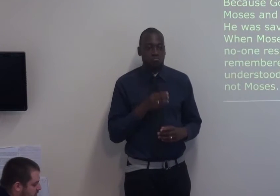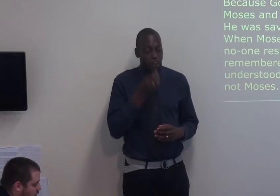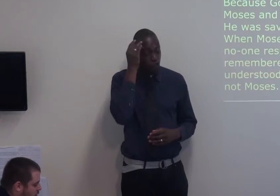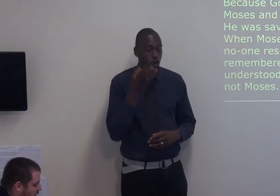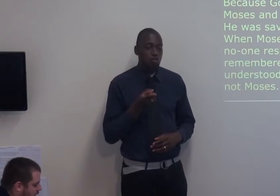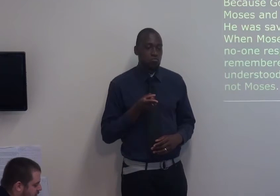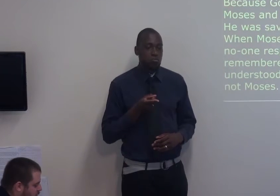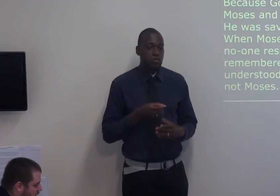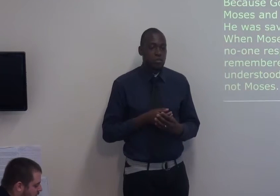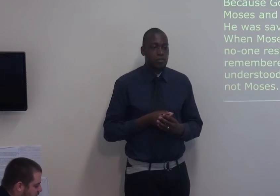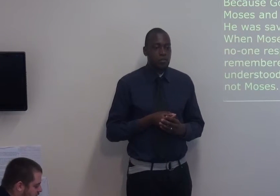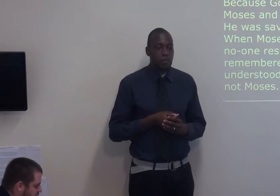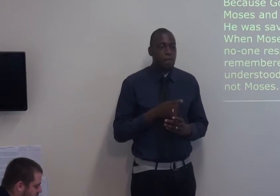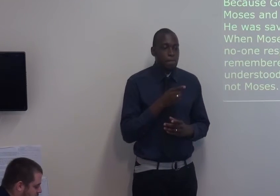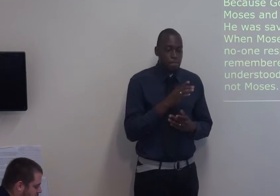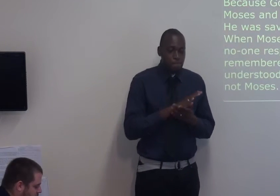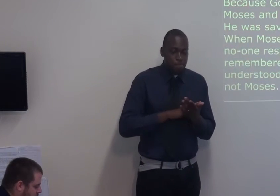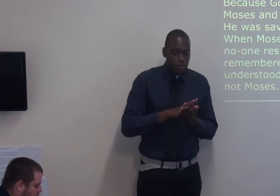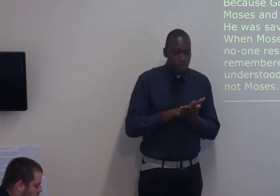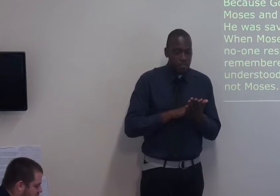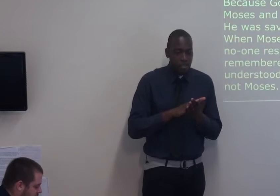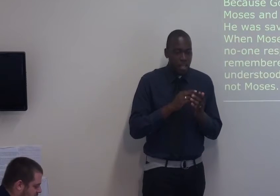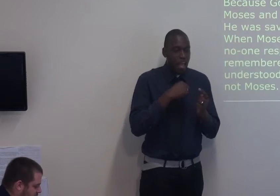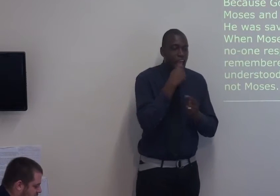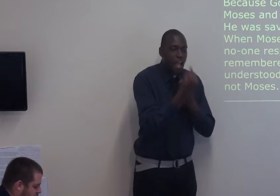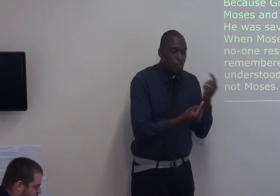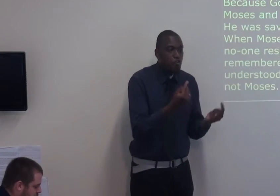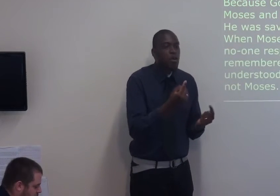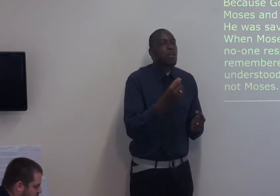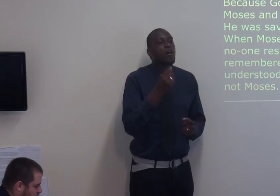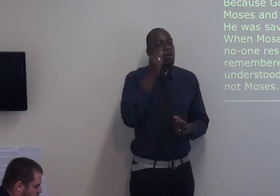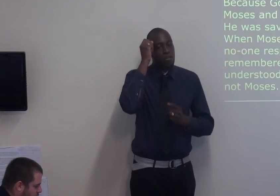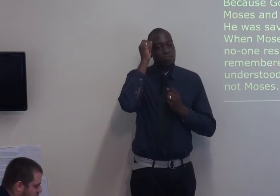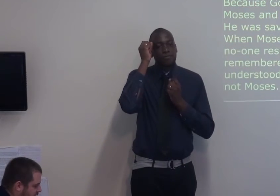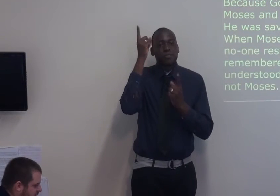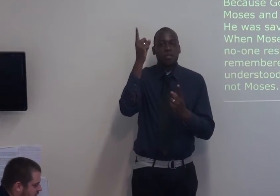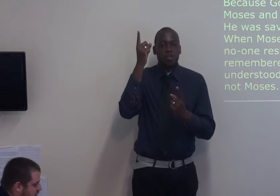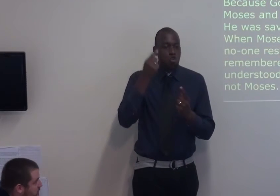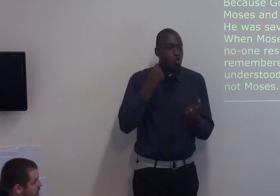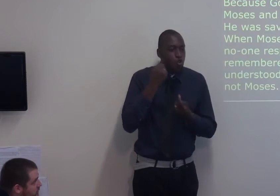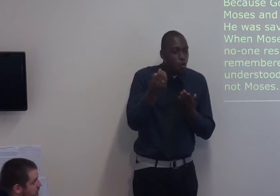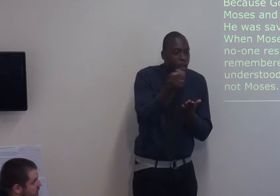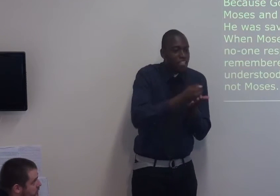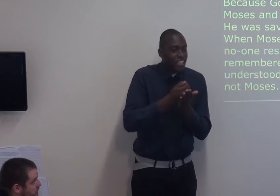So everyone understood God saved the Jews, not Moses.